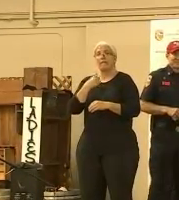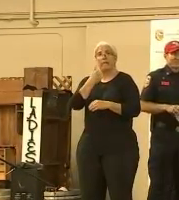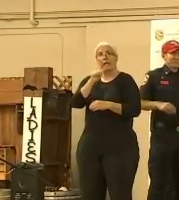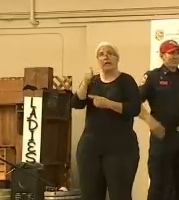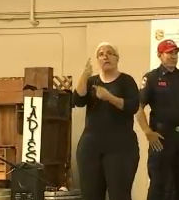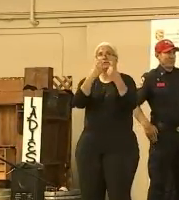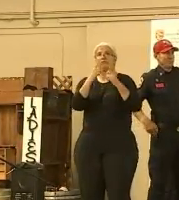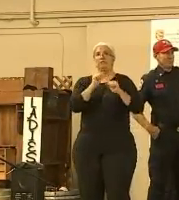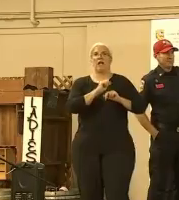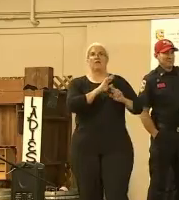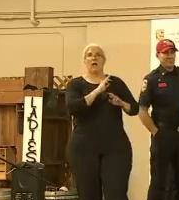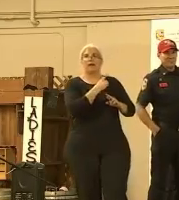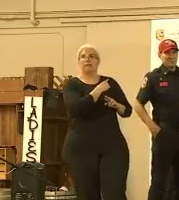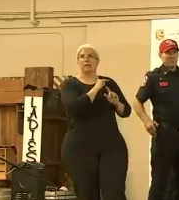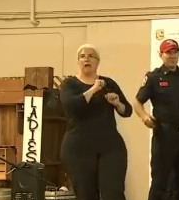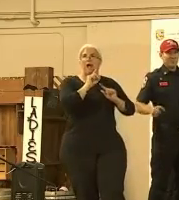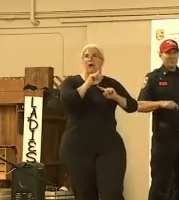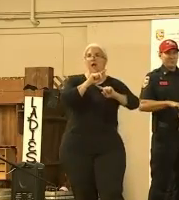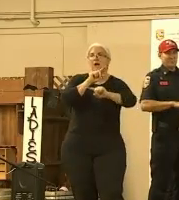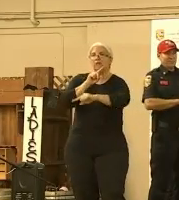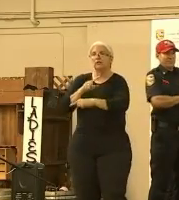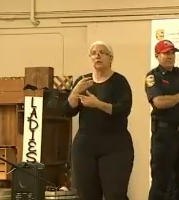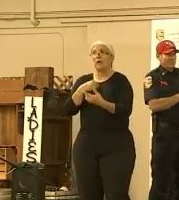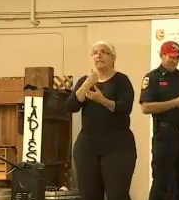over to our team up here. So are there any questions today?